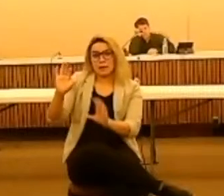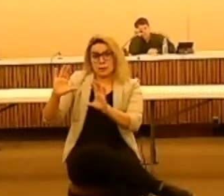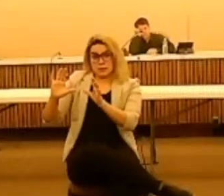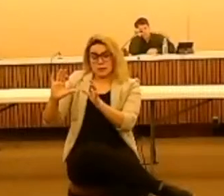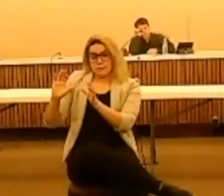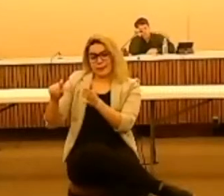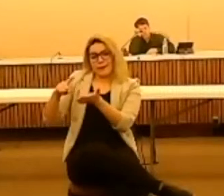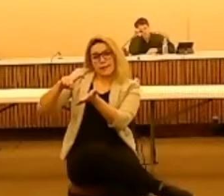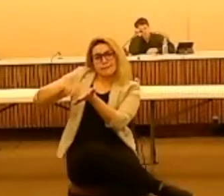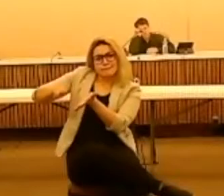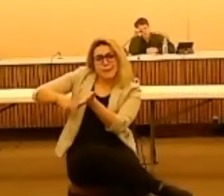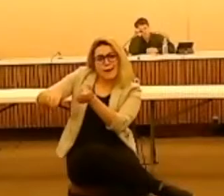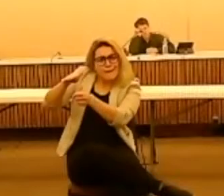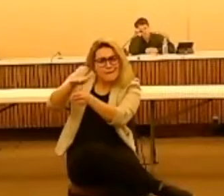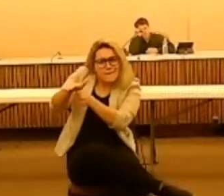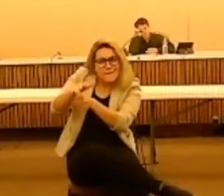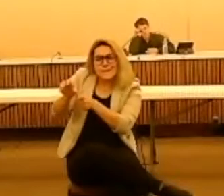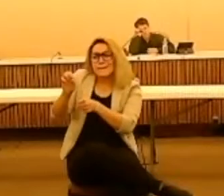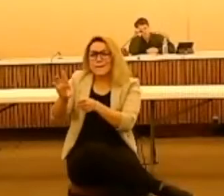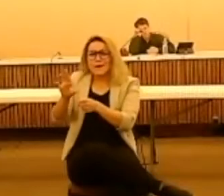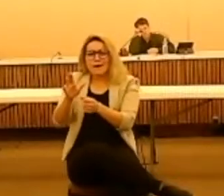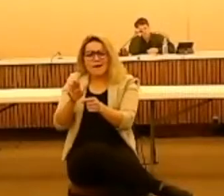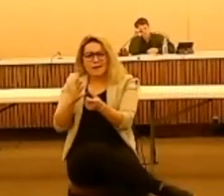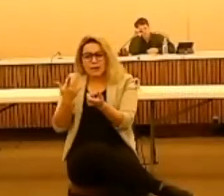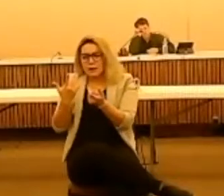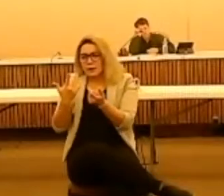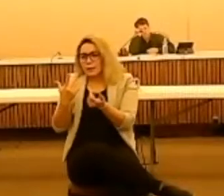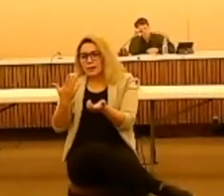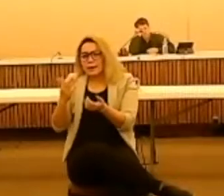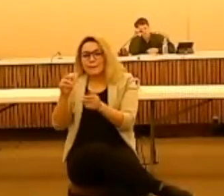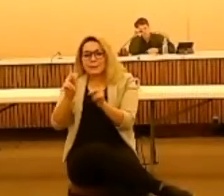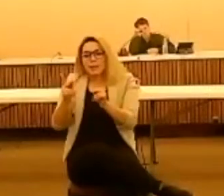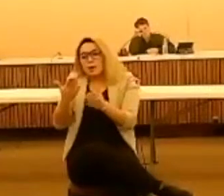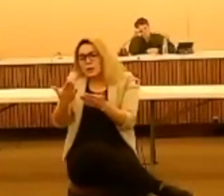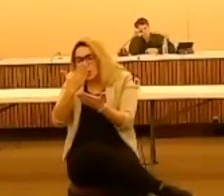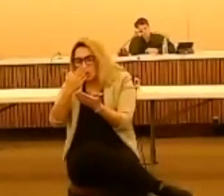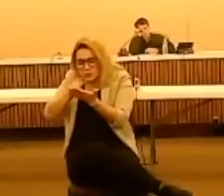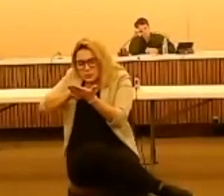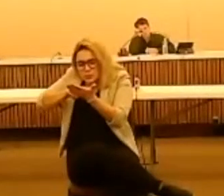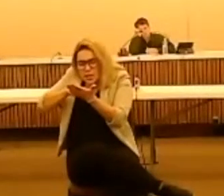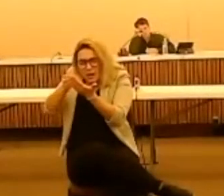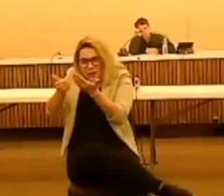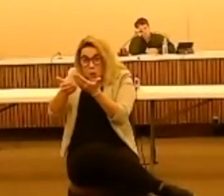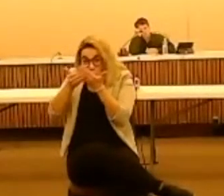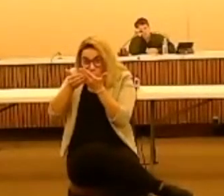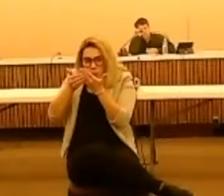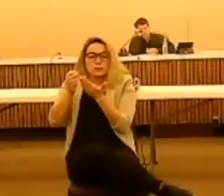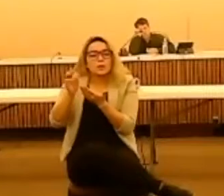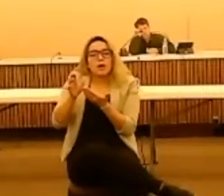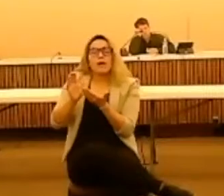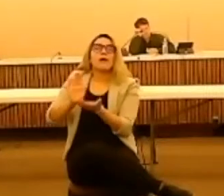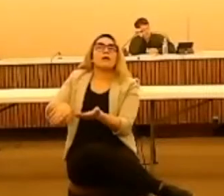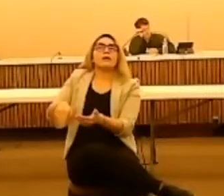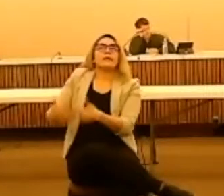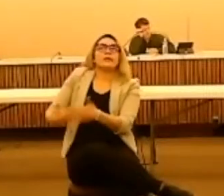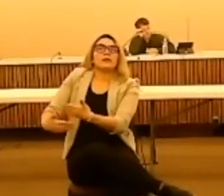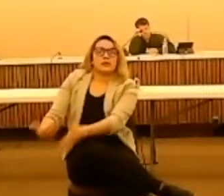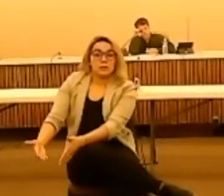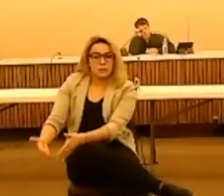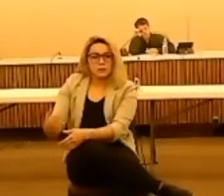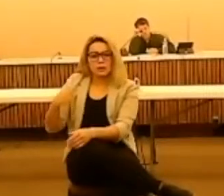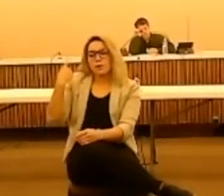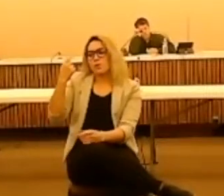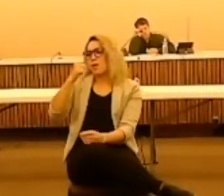information or due diligence as part of the town. So I did contact Julie. I sent that email over to you. I've already forgot her